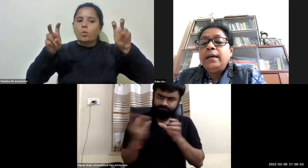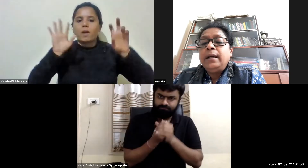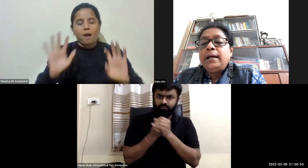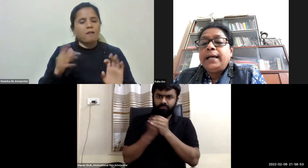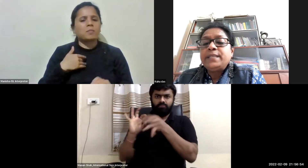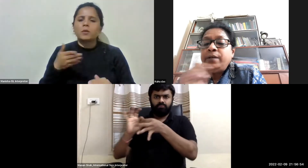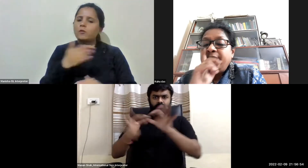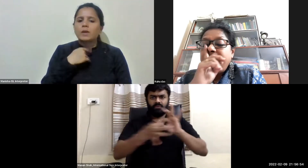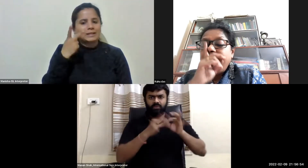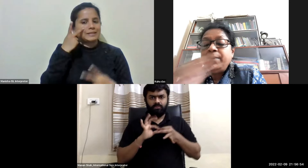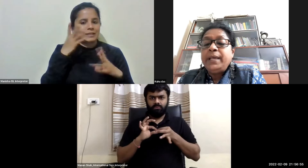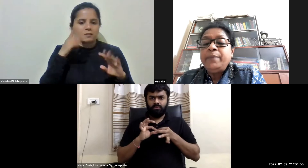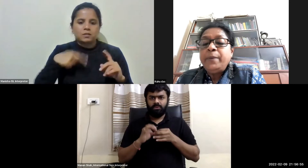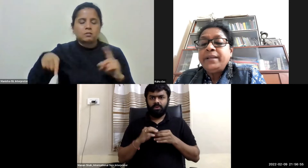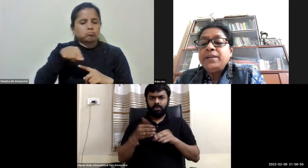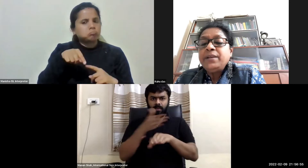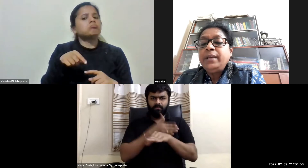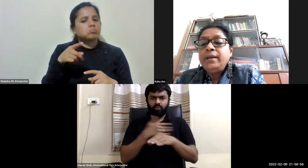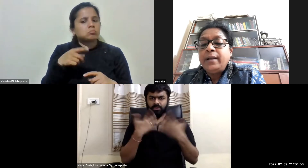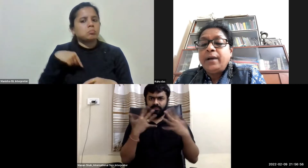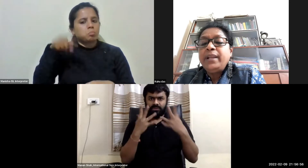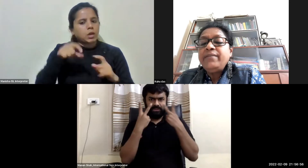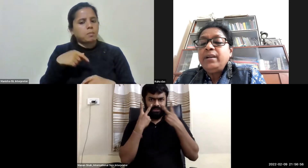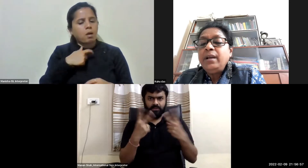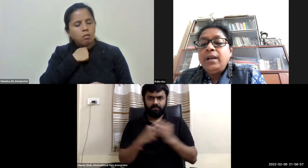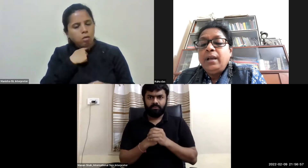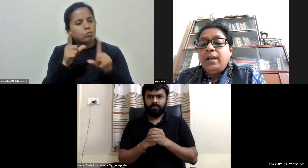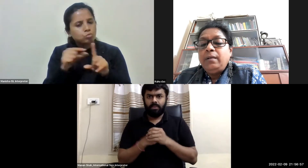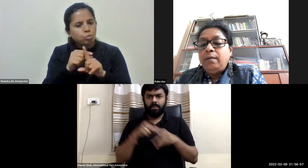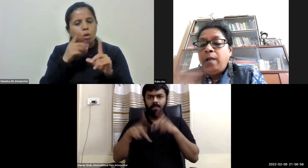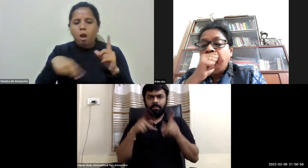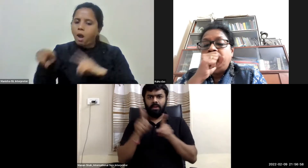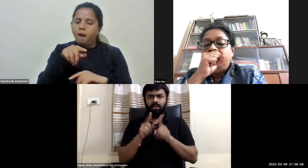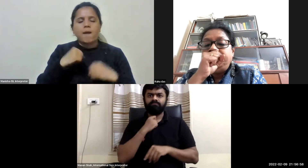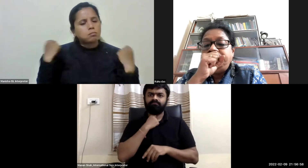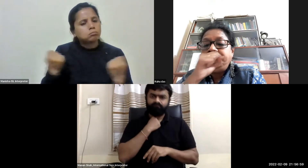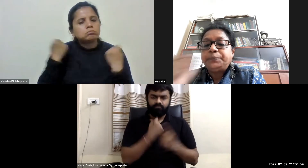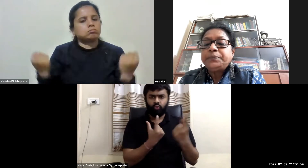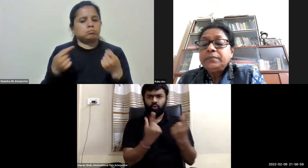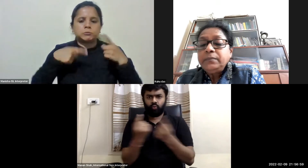that has been really implemented on the ground level.